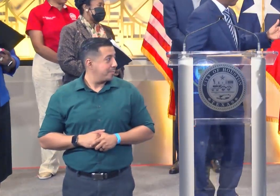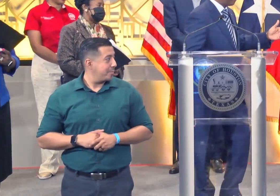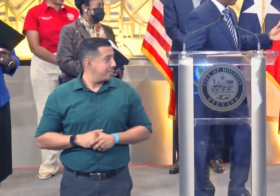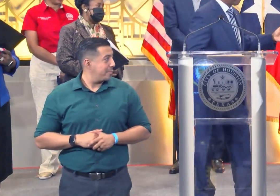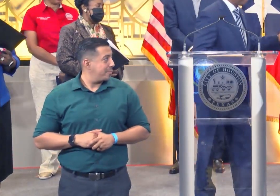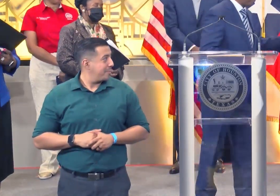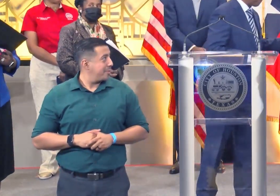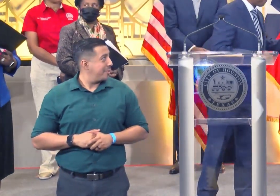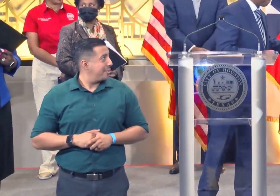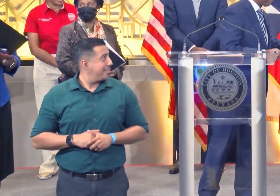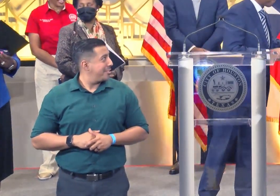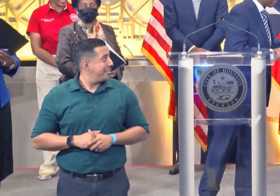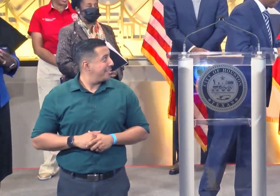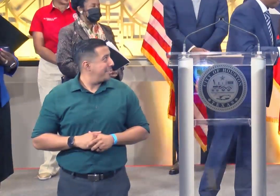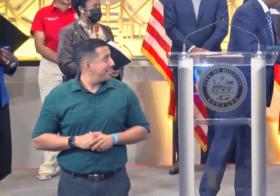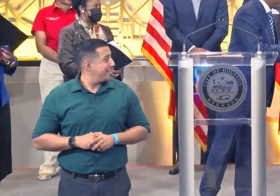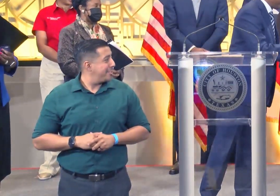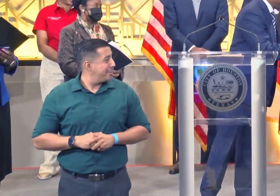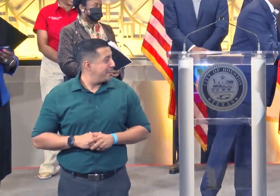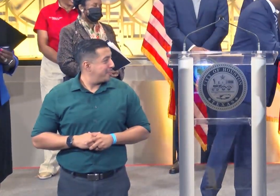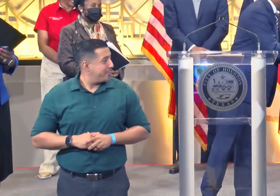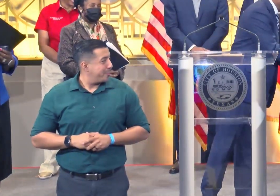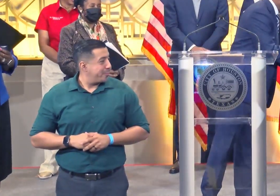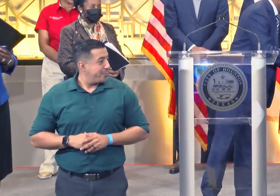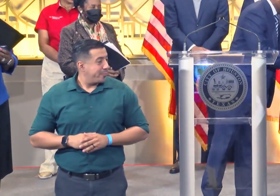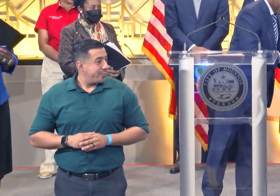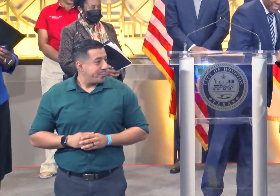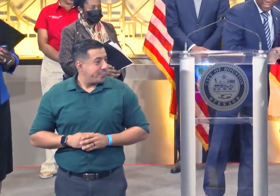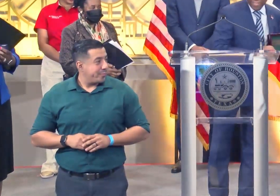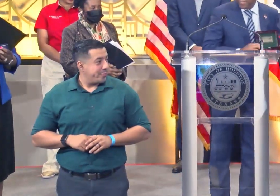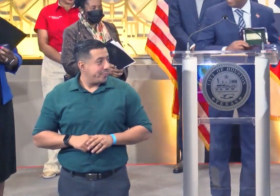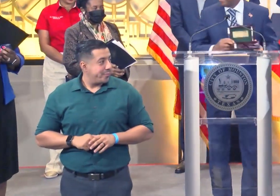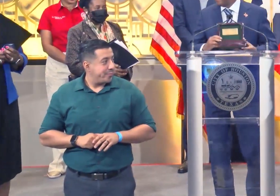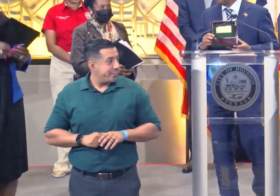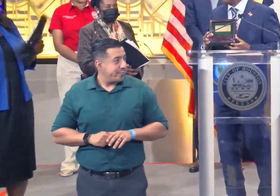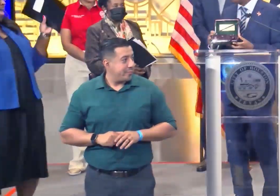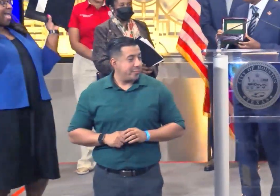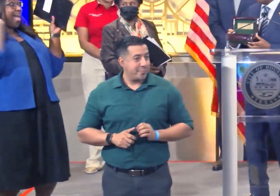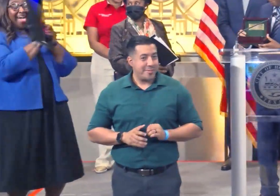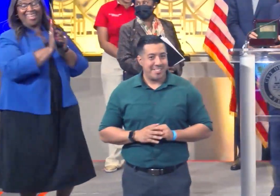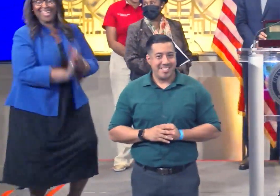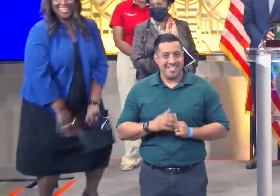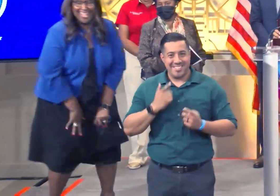don't talk. Say it out loud. Don't say it out loud. Let it be a surprise.